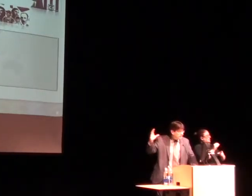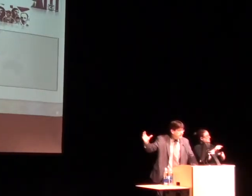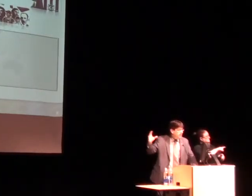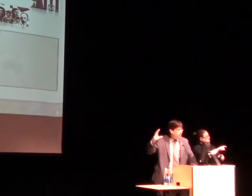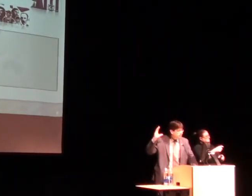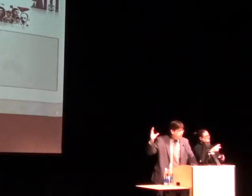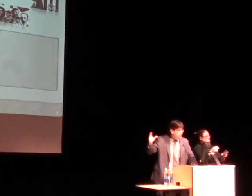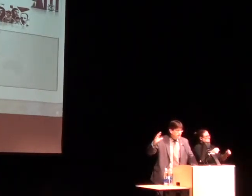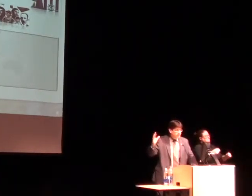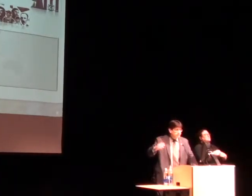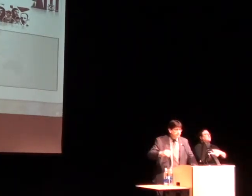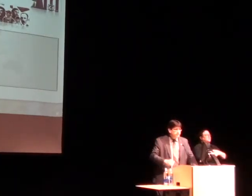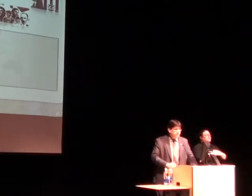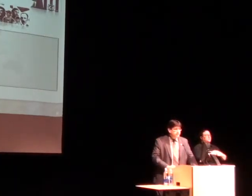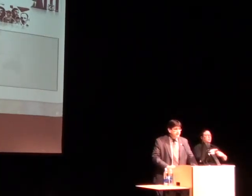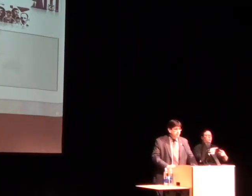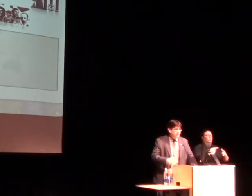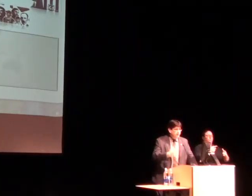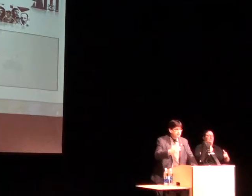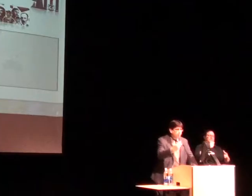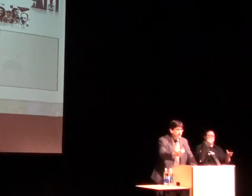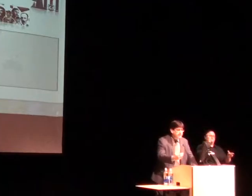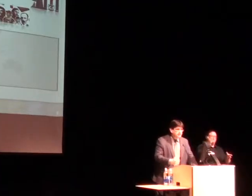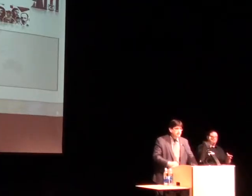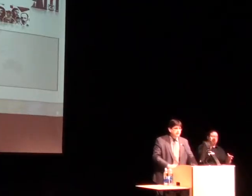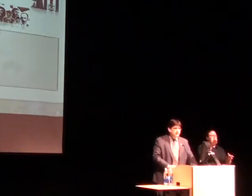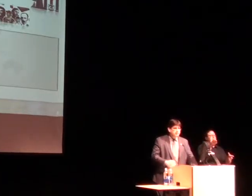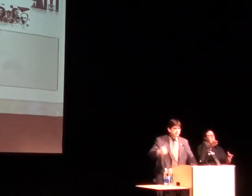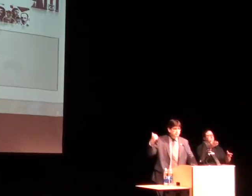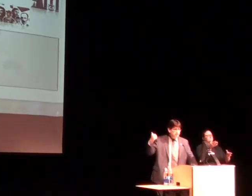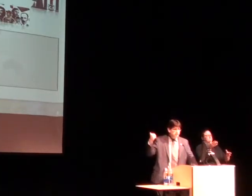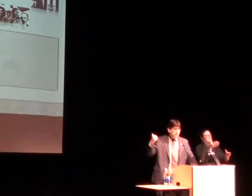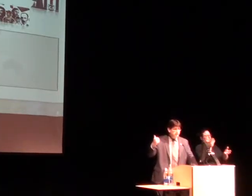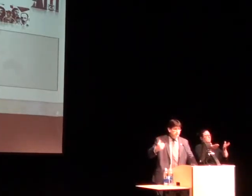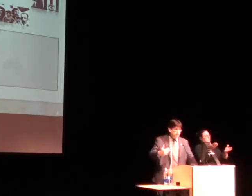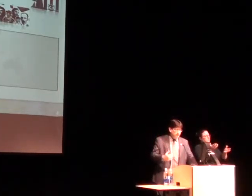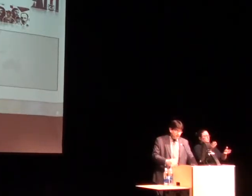After I present all what I want to present today, probably you have more idea. If you